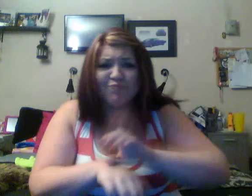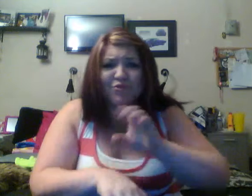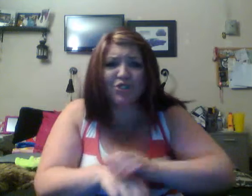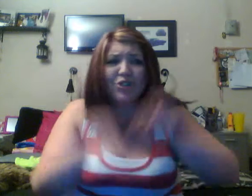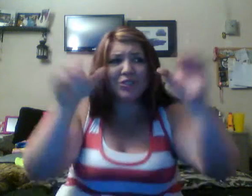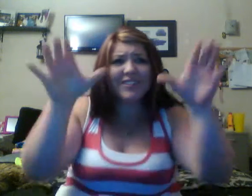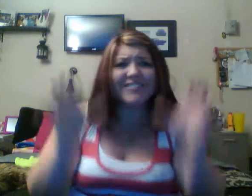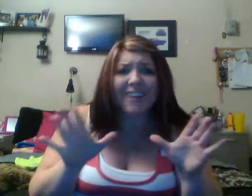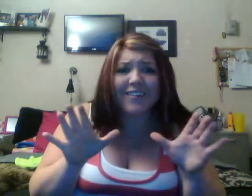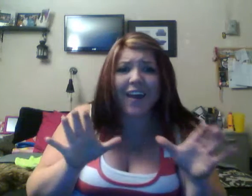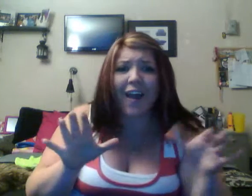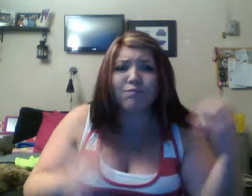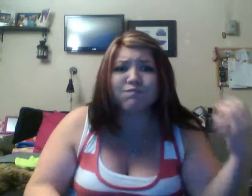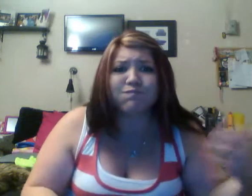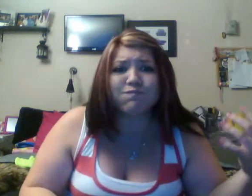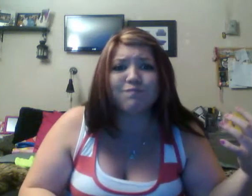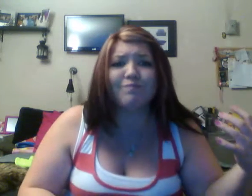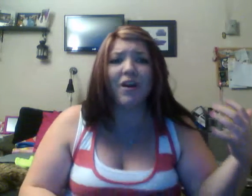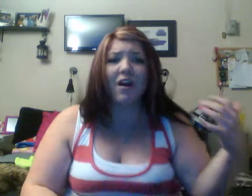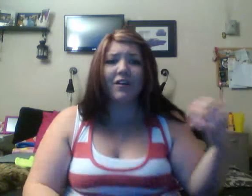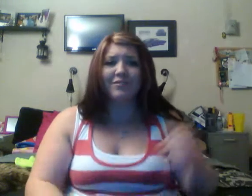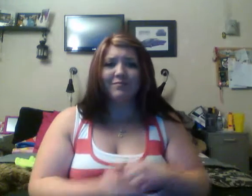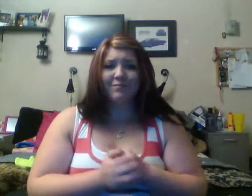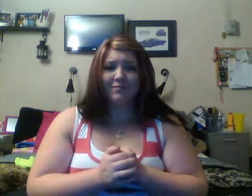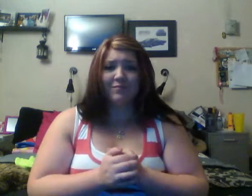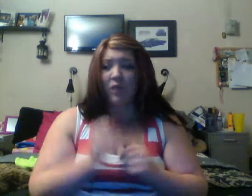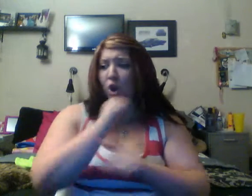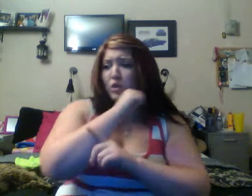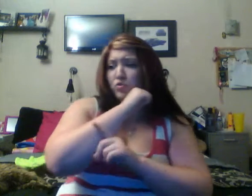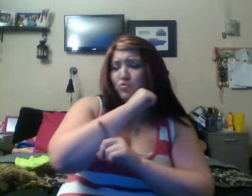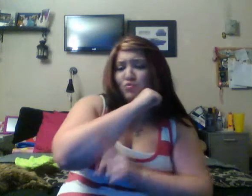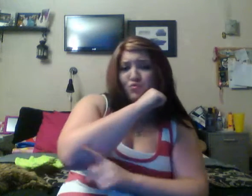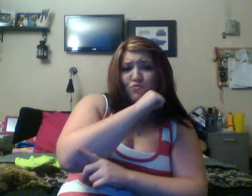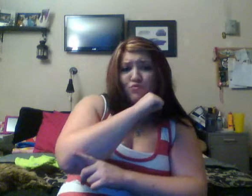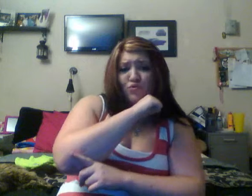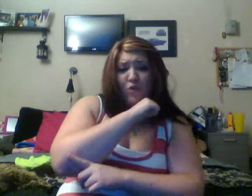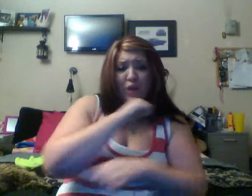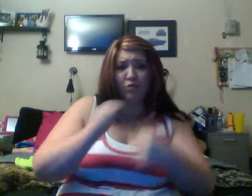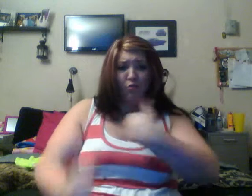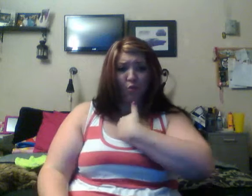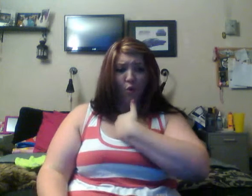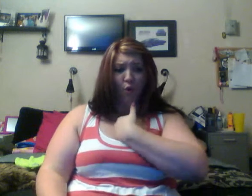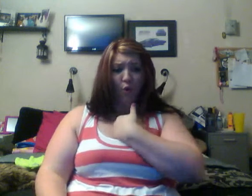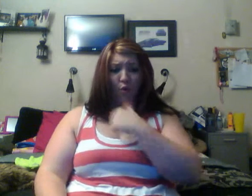want to dump something on your own property? Everybody had to dump what they wanted to dump at the common dump at the end of the